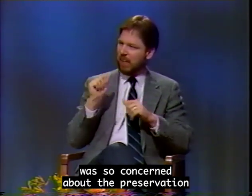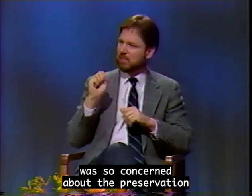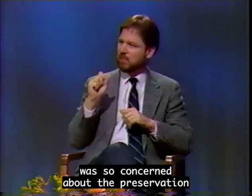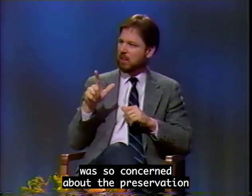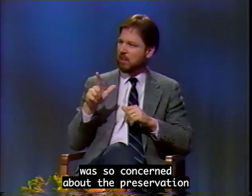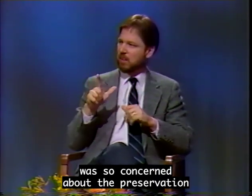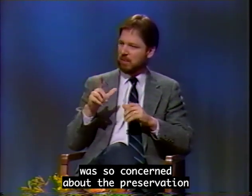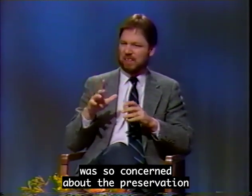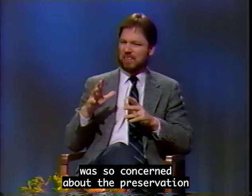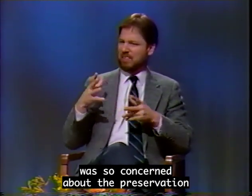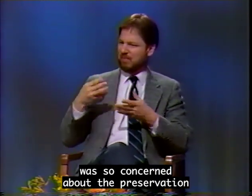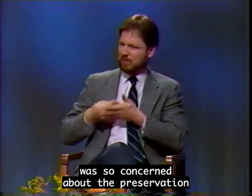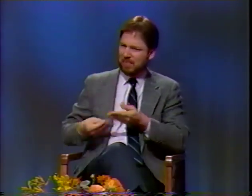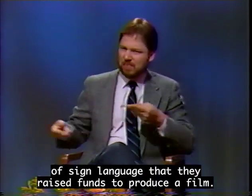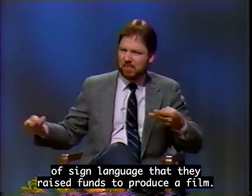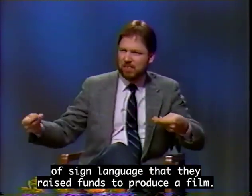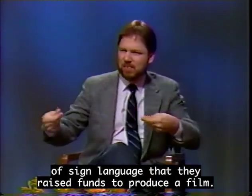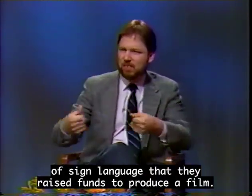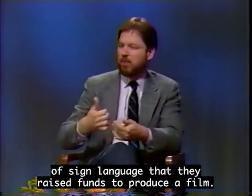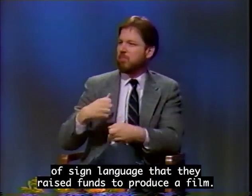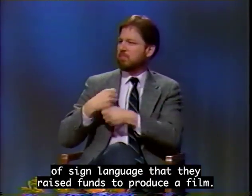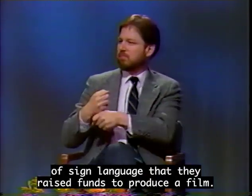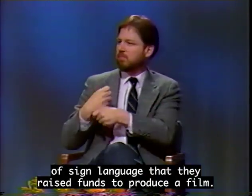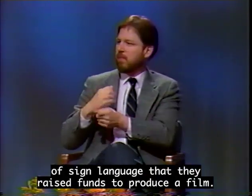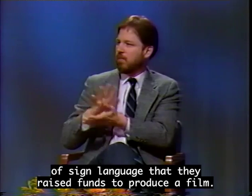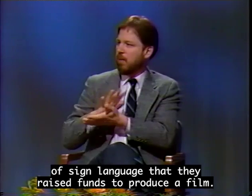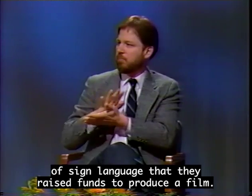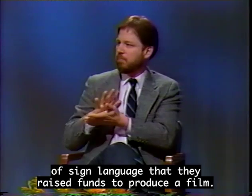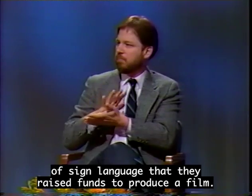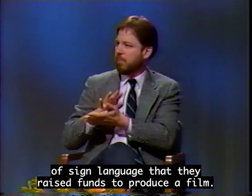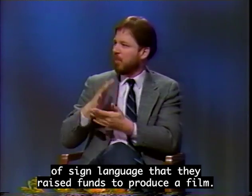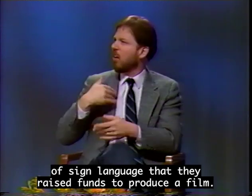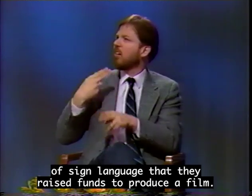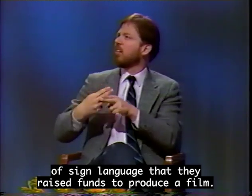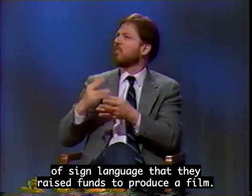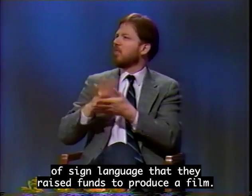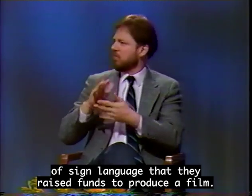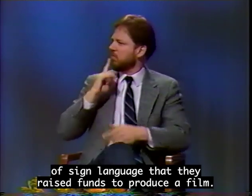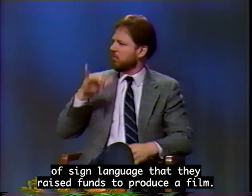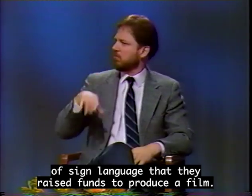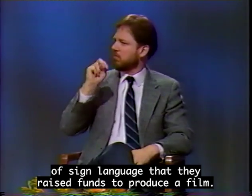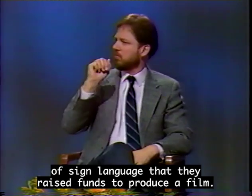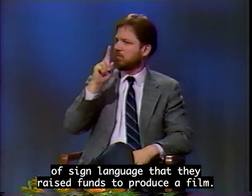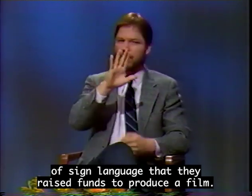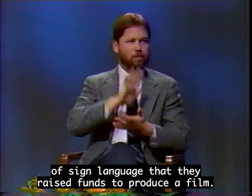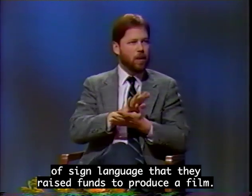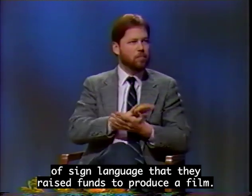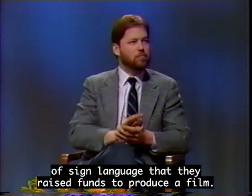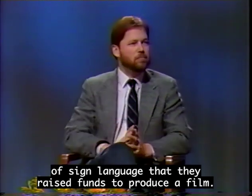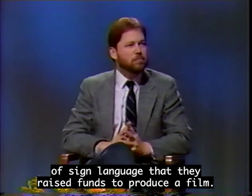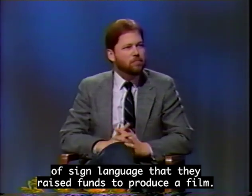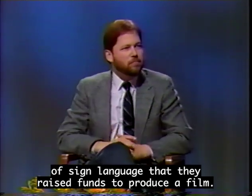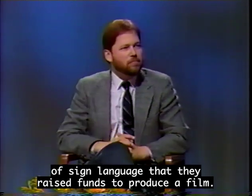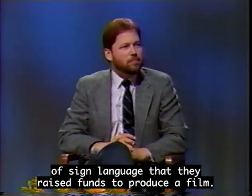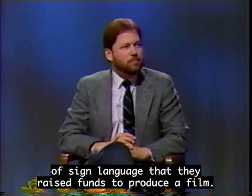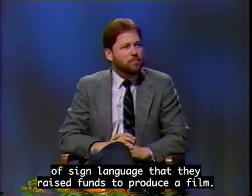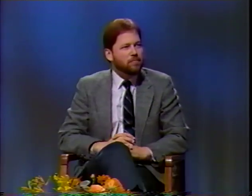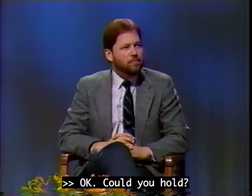concerned about the preservation of sign language that they raised funds to produce a film.